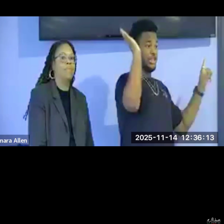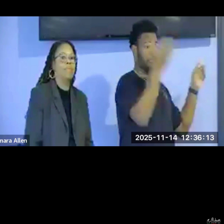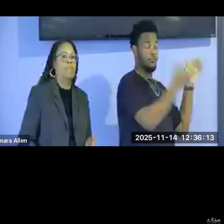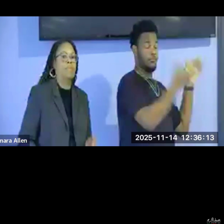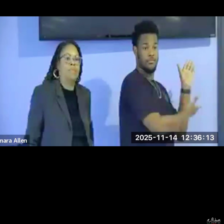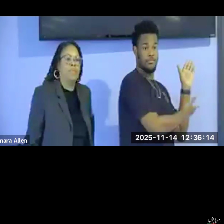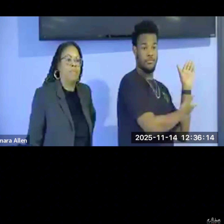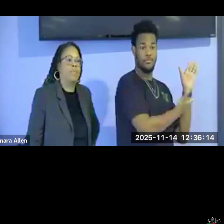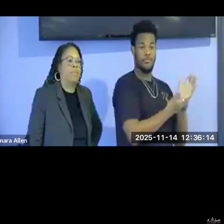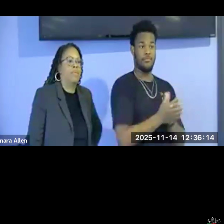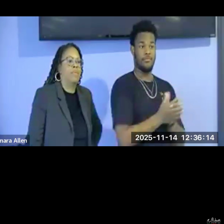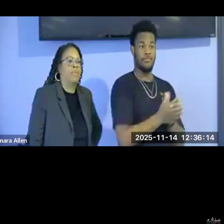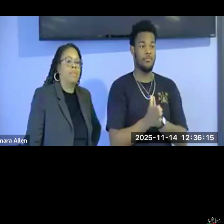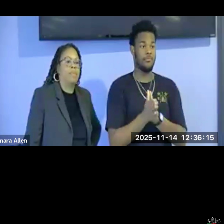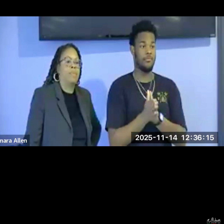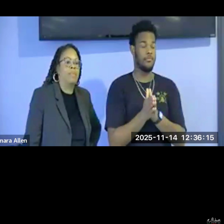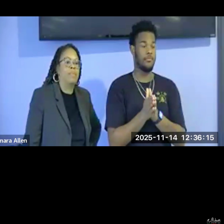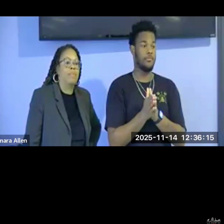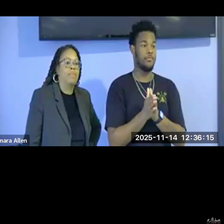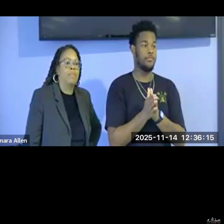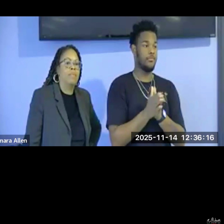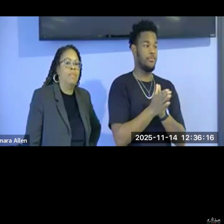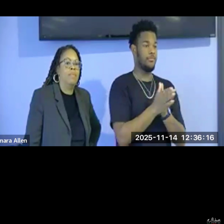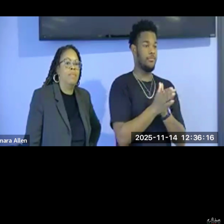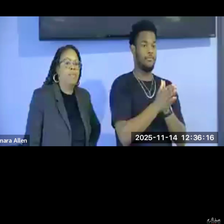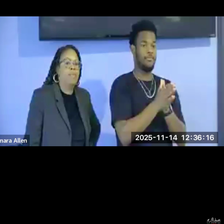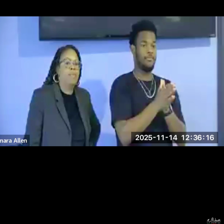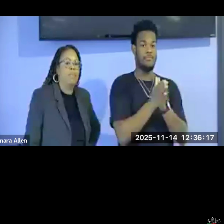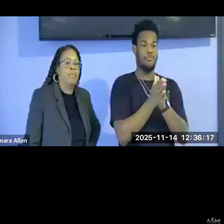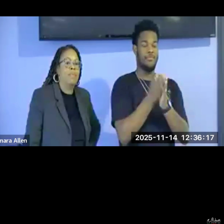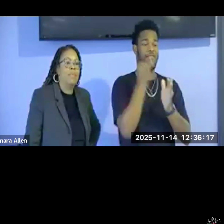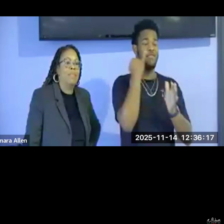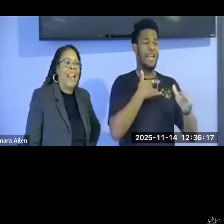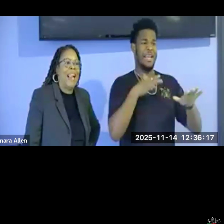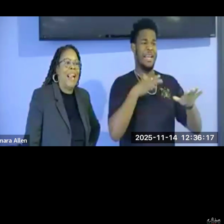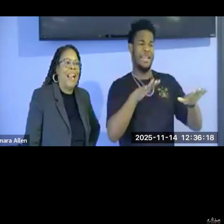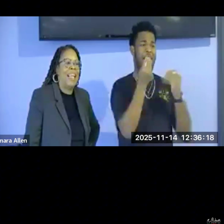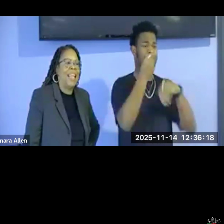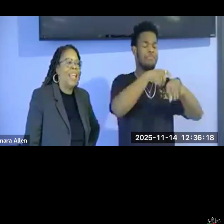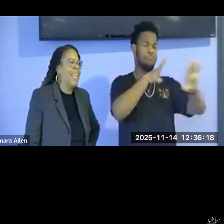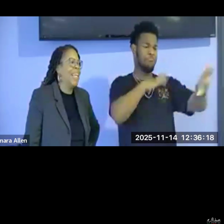have questions for Dr. Akilah English about her presentation today?